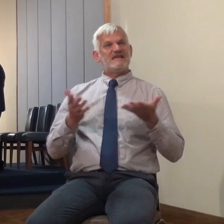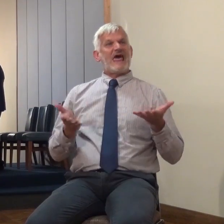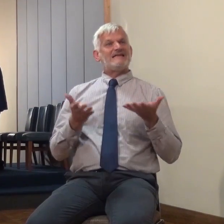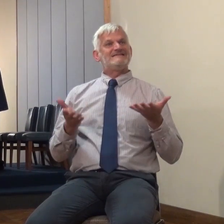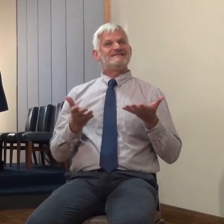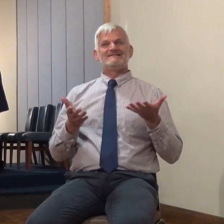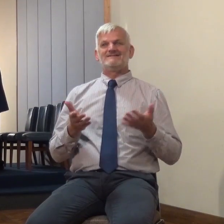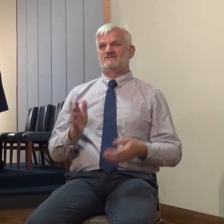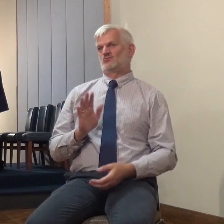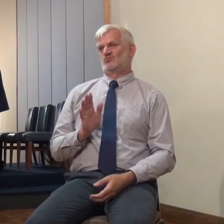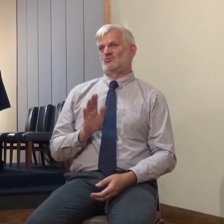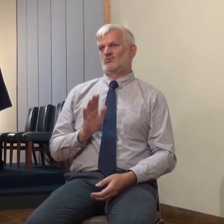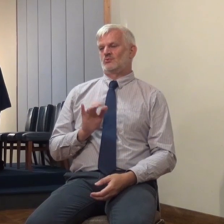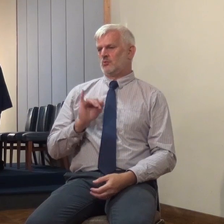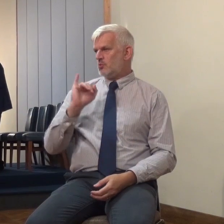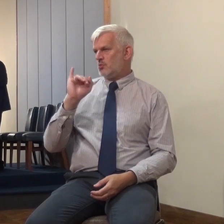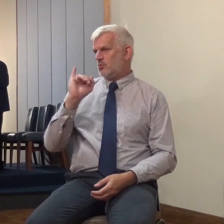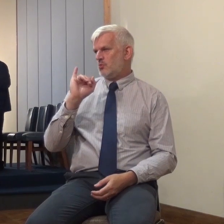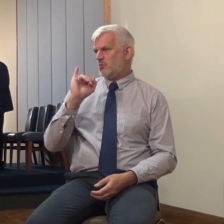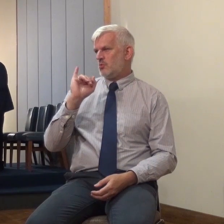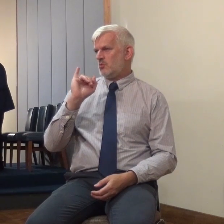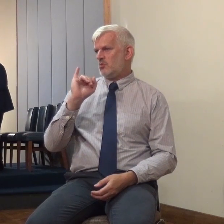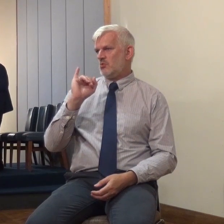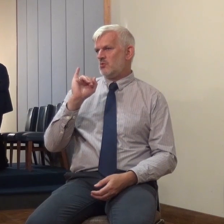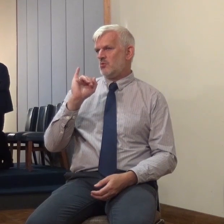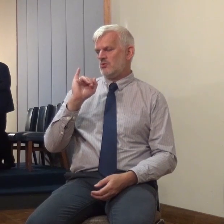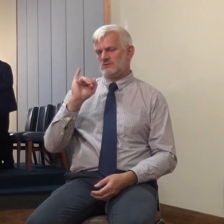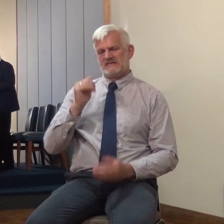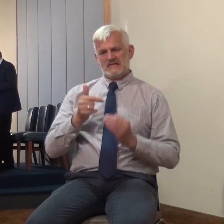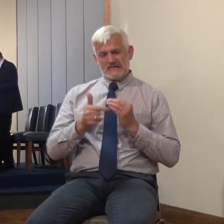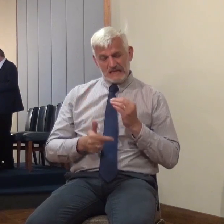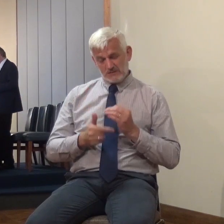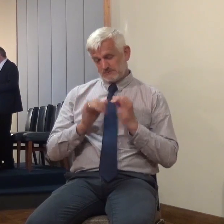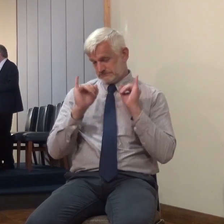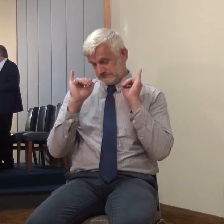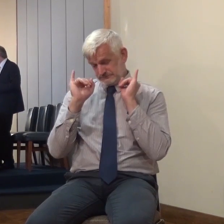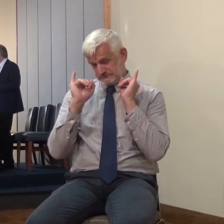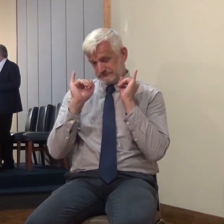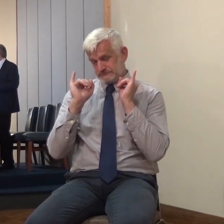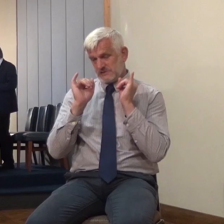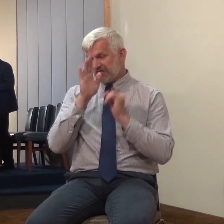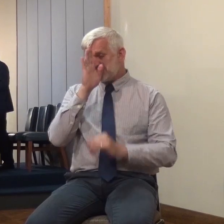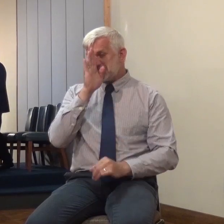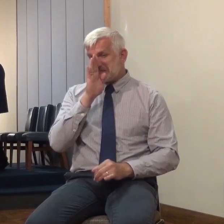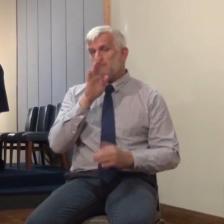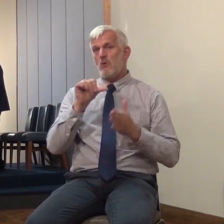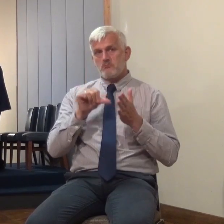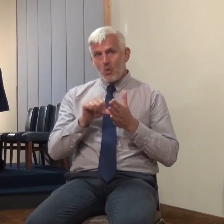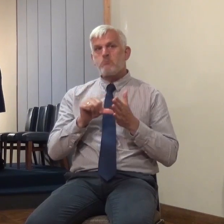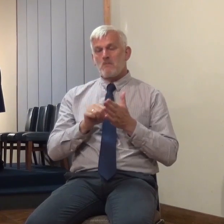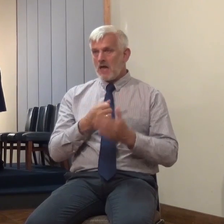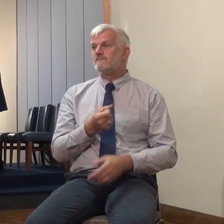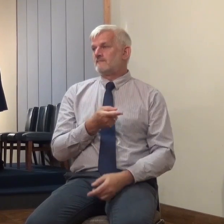he was enduring that was light and superficial. It was a serious problem that